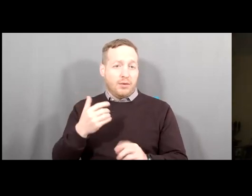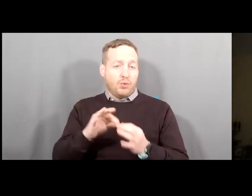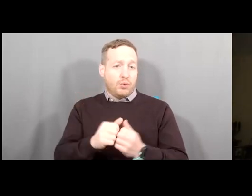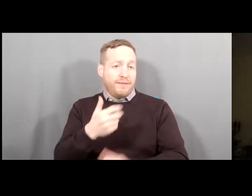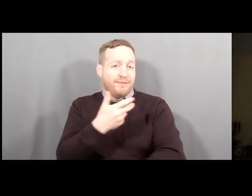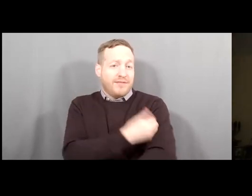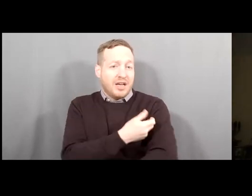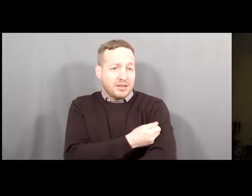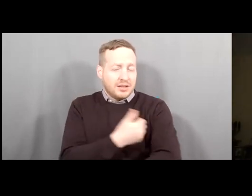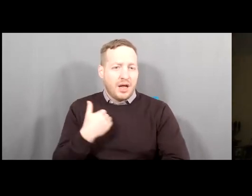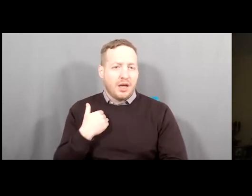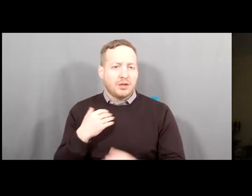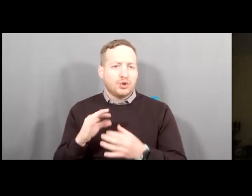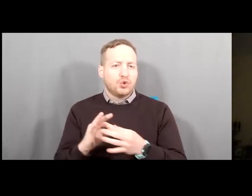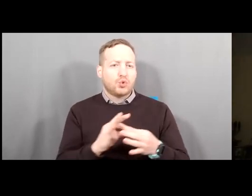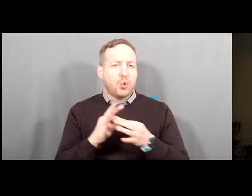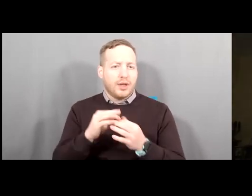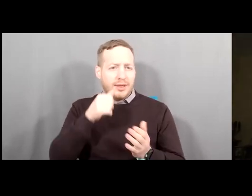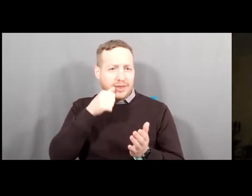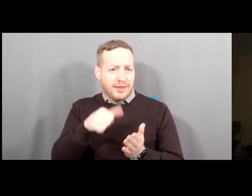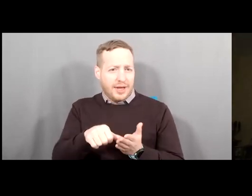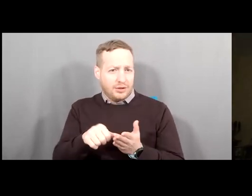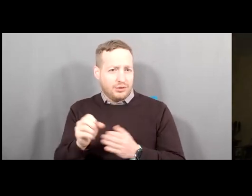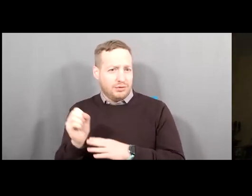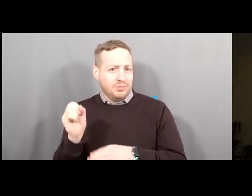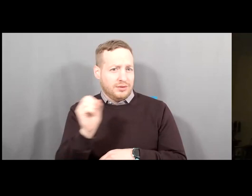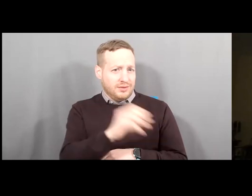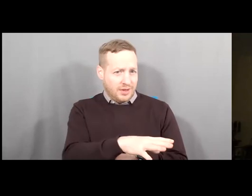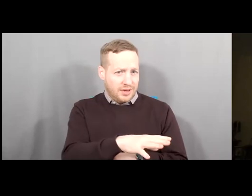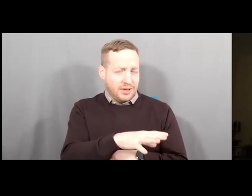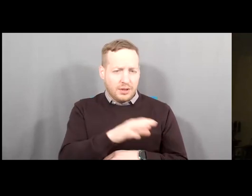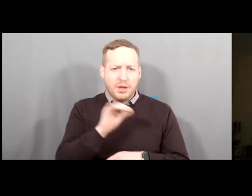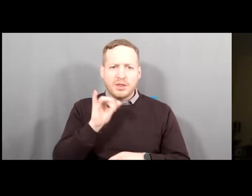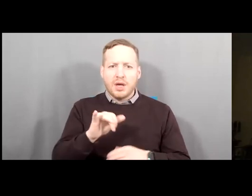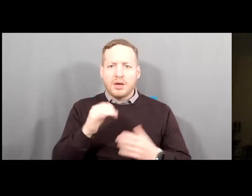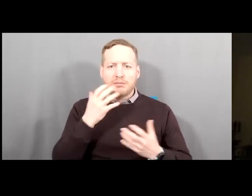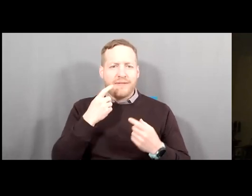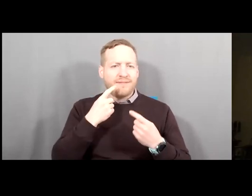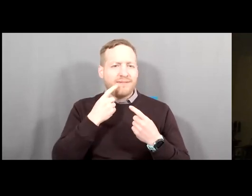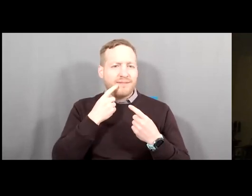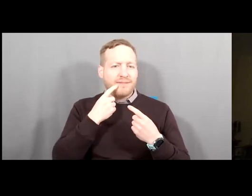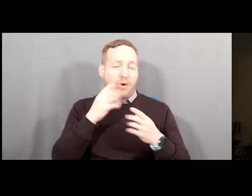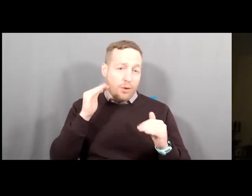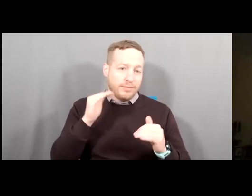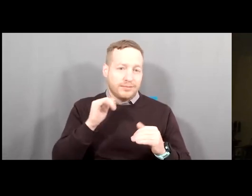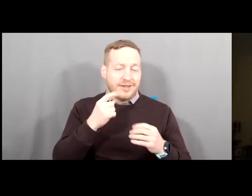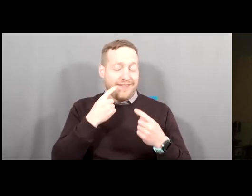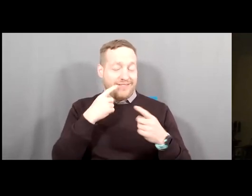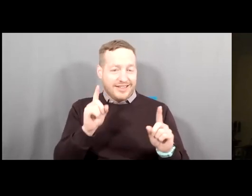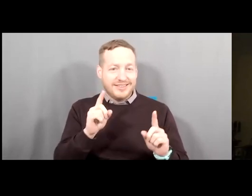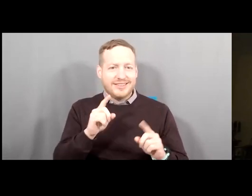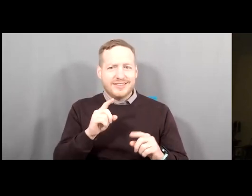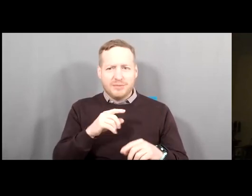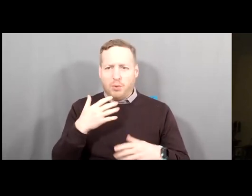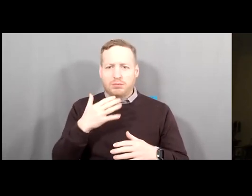about that. When we were talking about the vaccine, we coordinated with other groups to send a letter, and